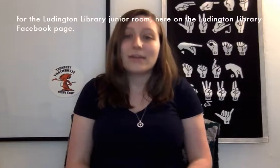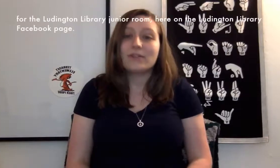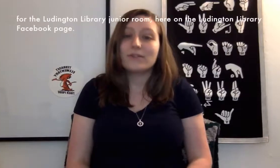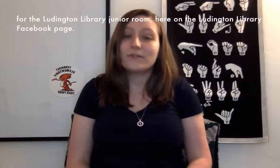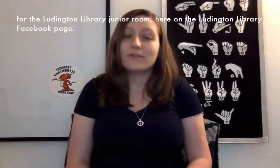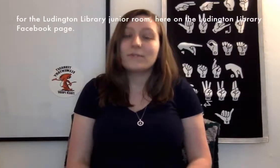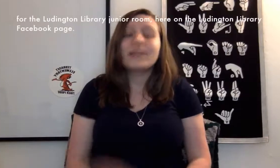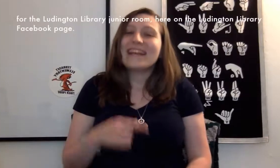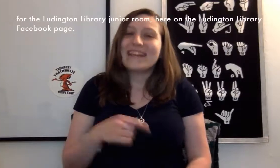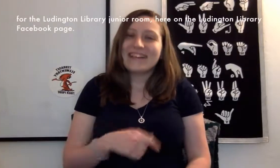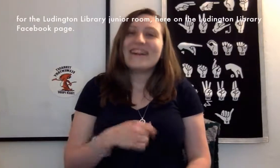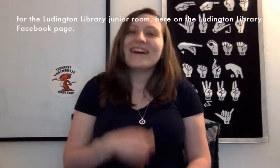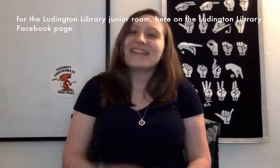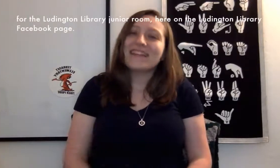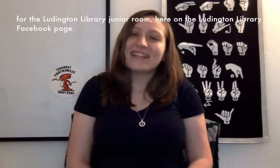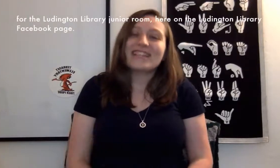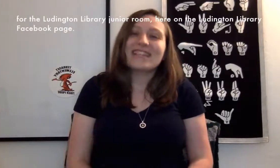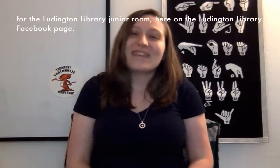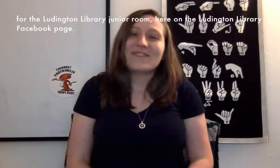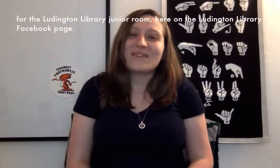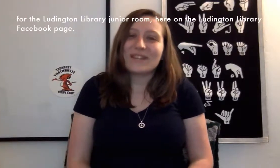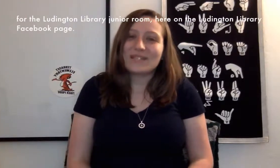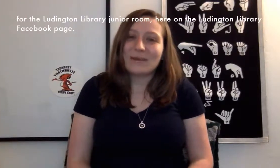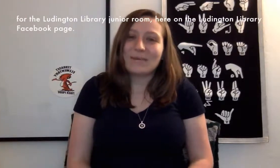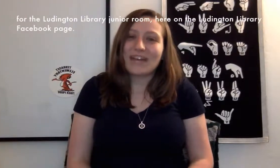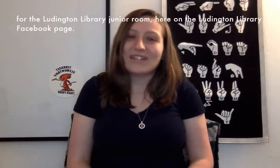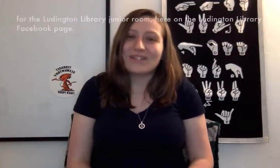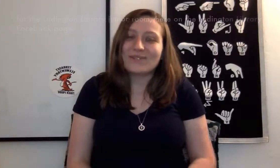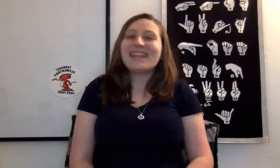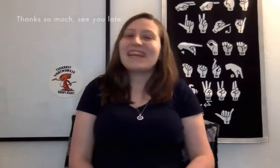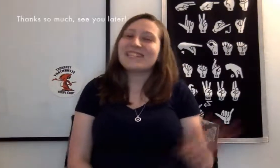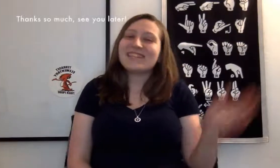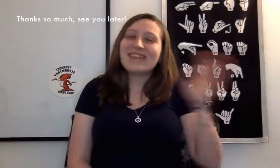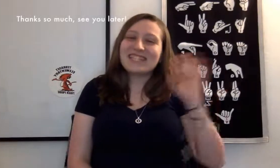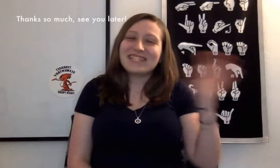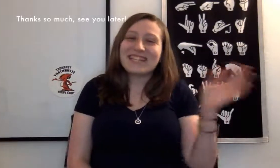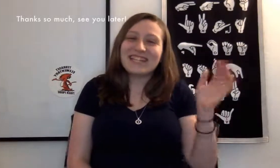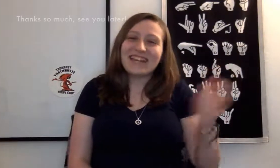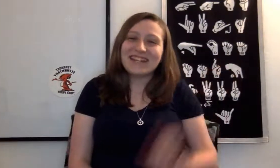Junior Room here on the Ludington Library Facebook page. Thanks so much. See you later.